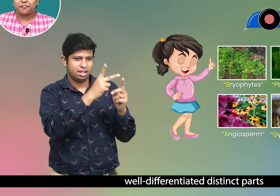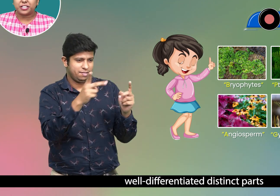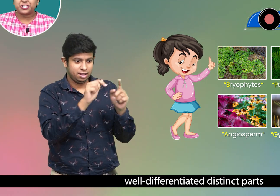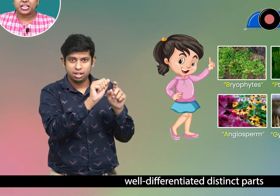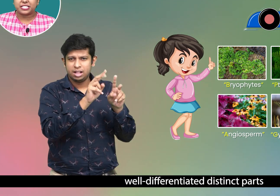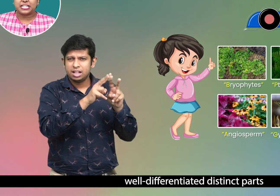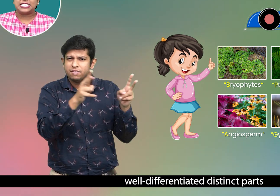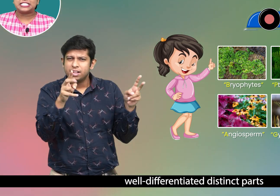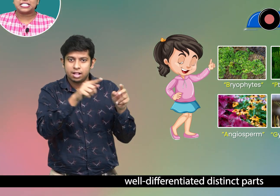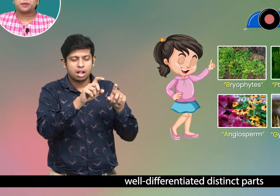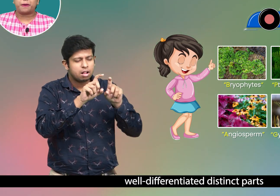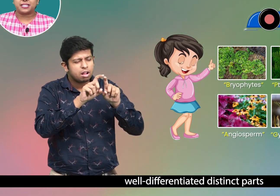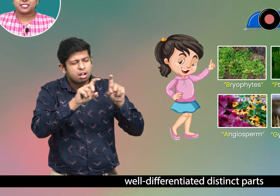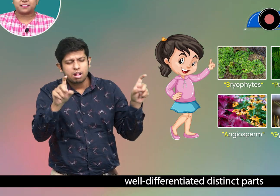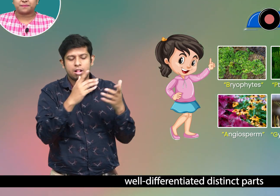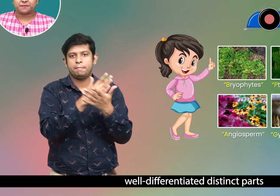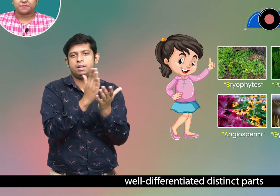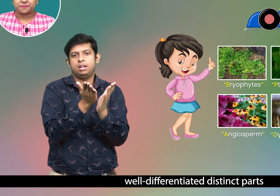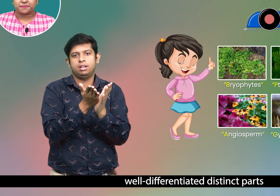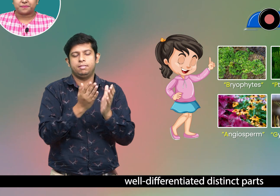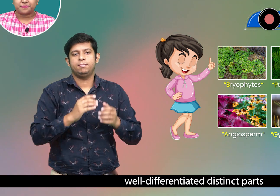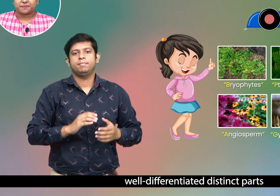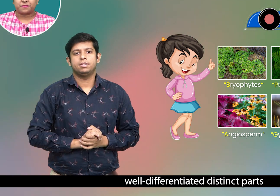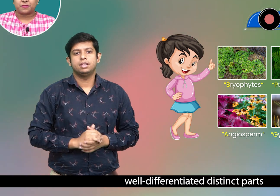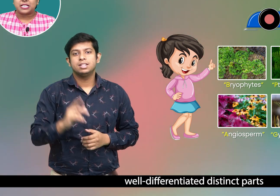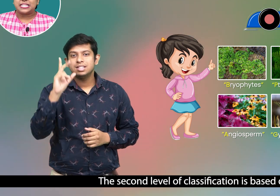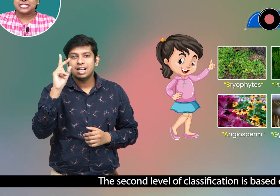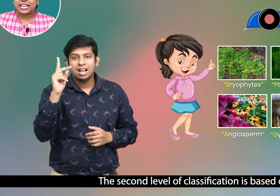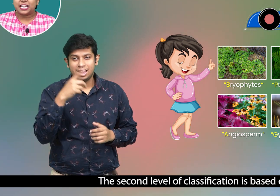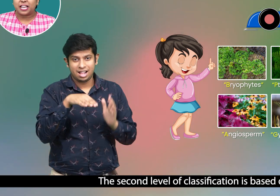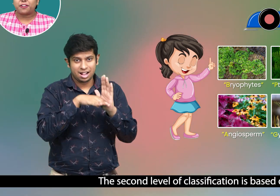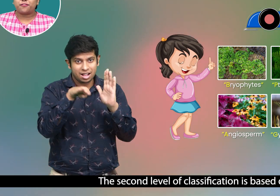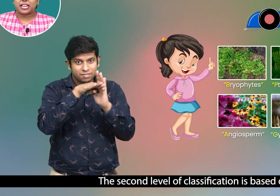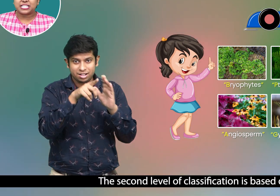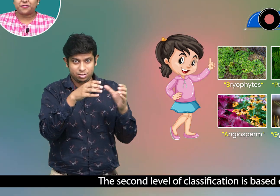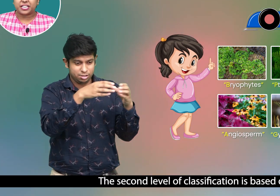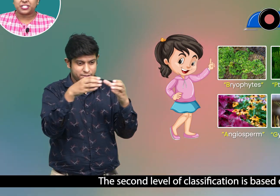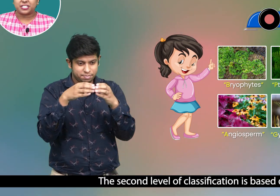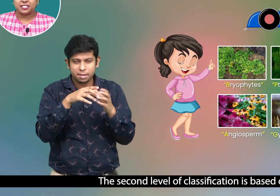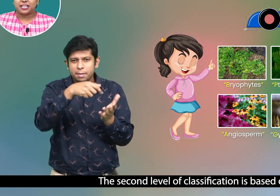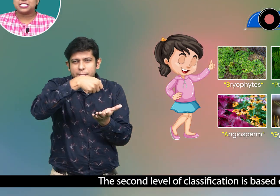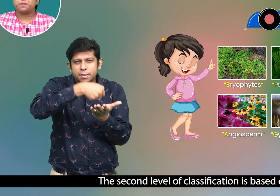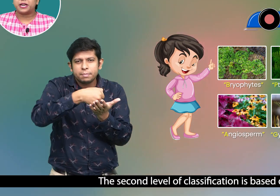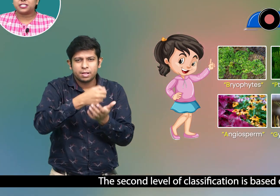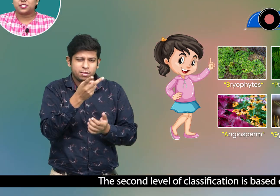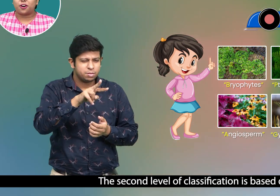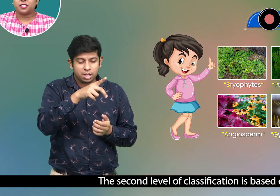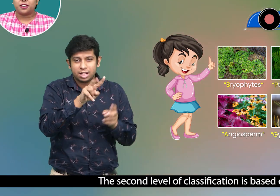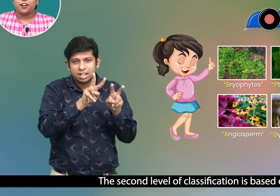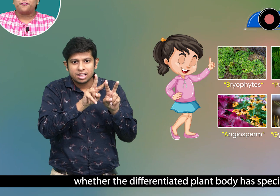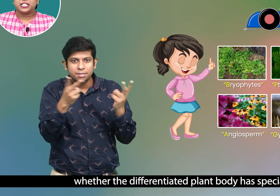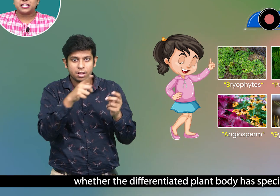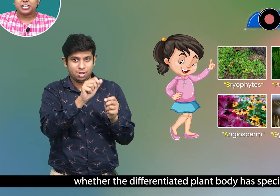well differentiated distinct parts. The second level of classification is based